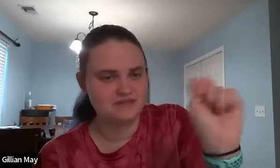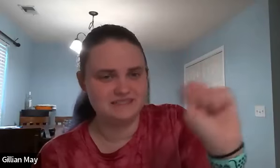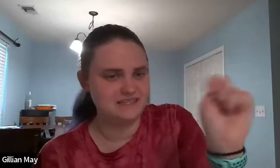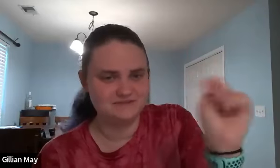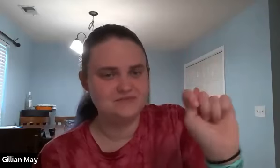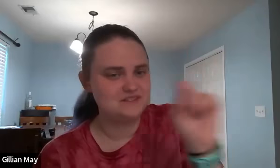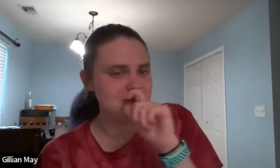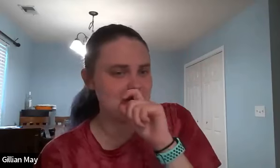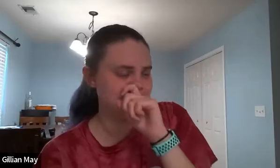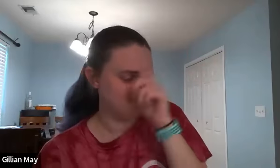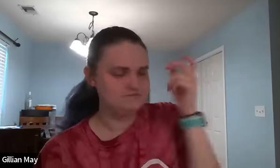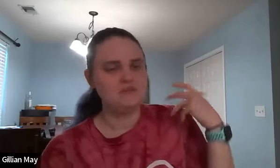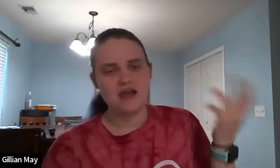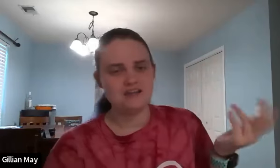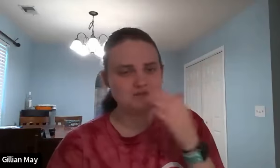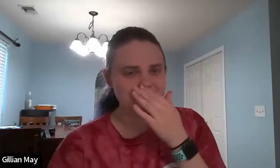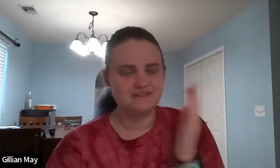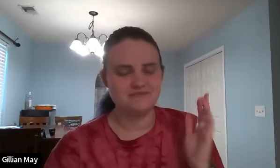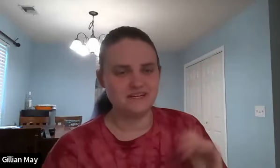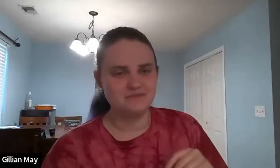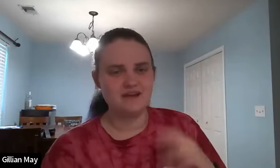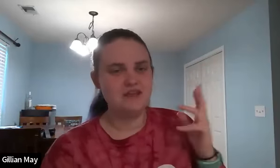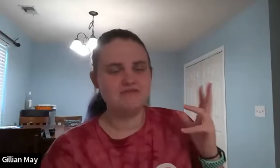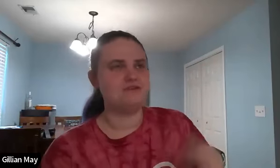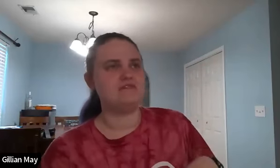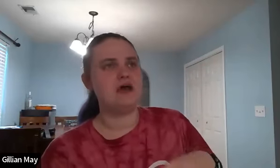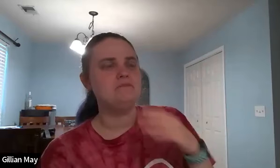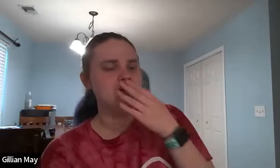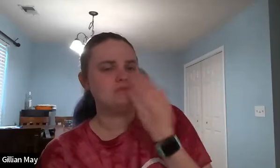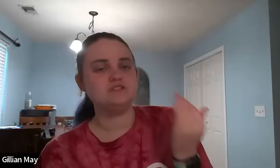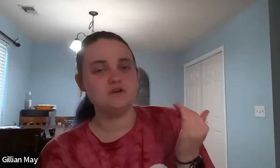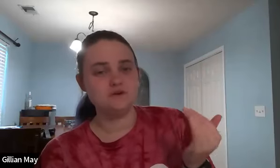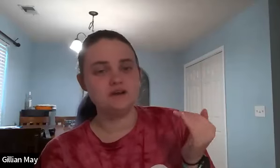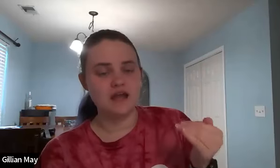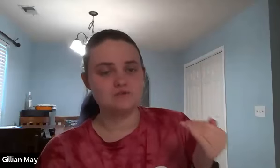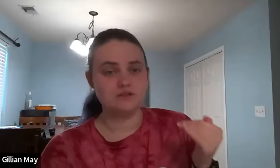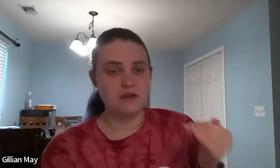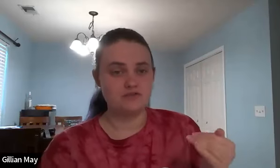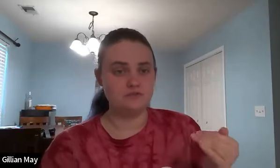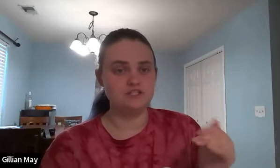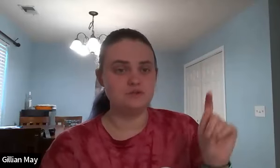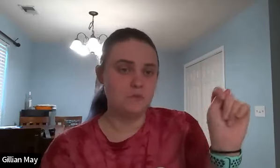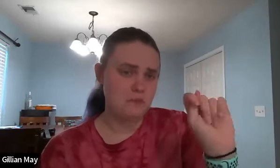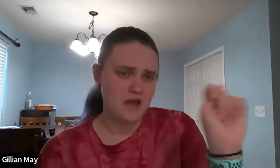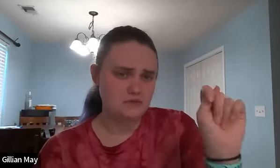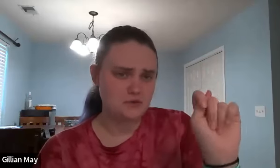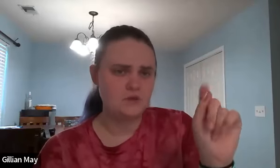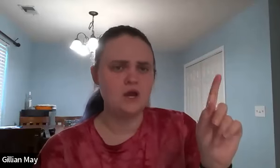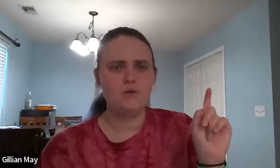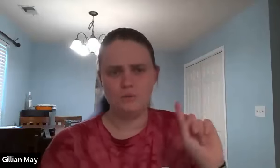bouncing T. So I just always think that's funny to me. I'll never forget that. But so if you were going to ask where the bathroom is, you would go bathroom